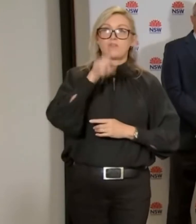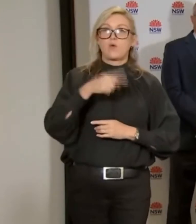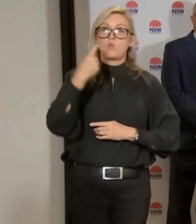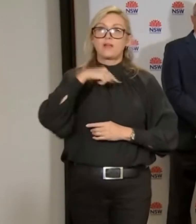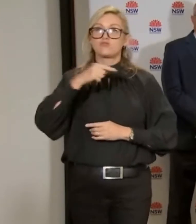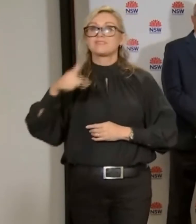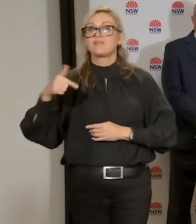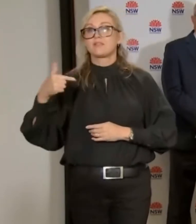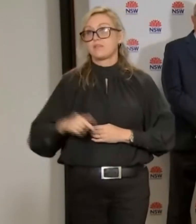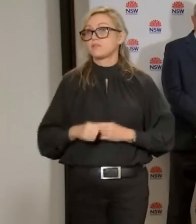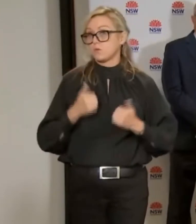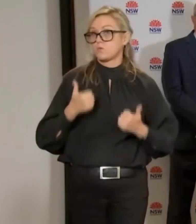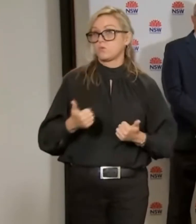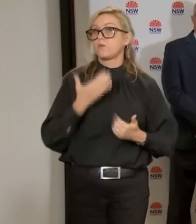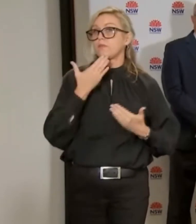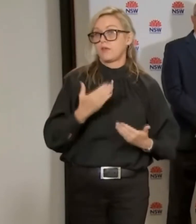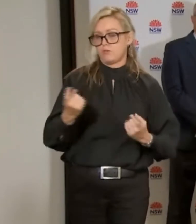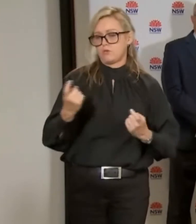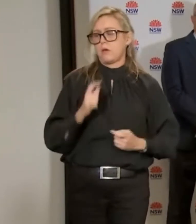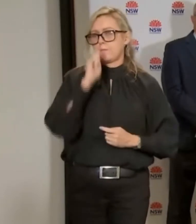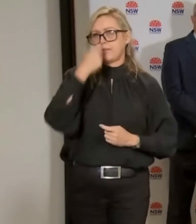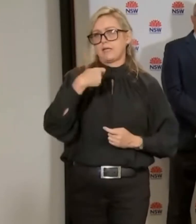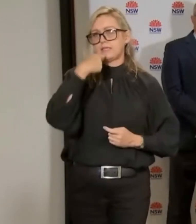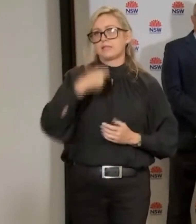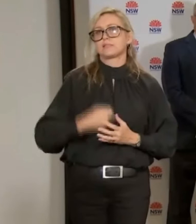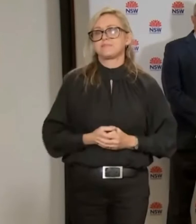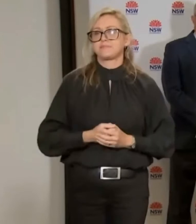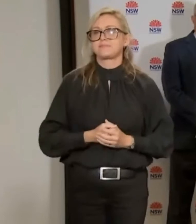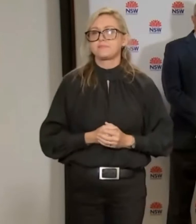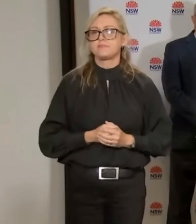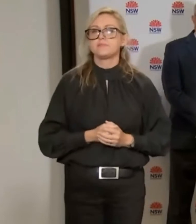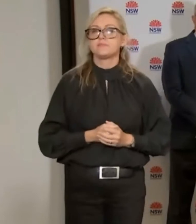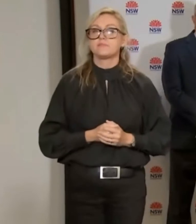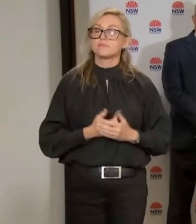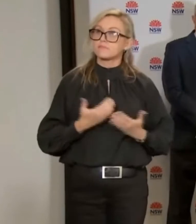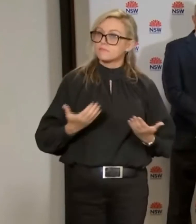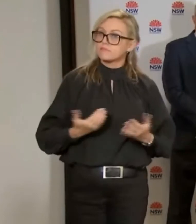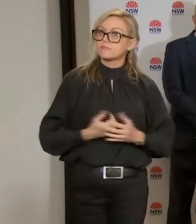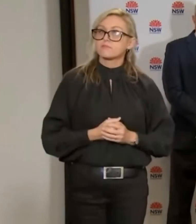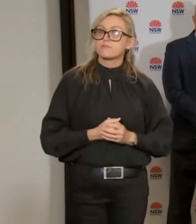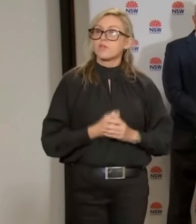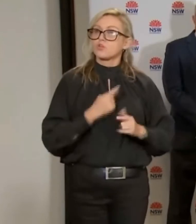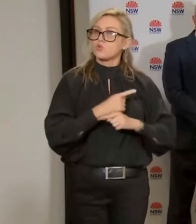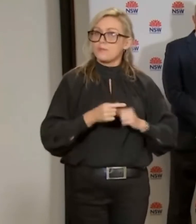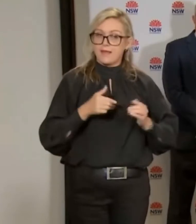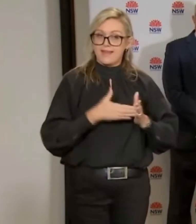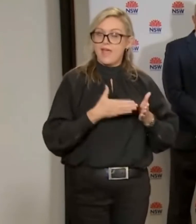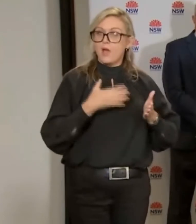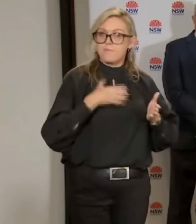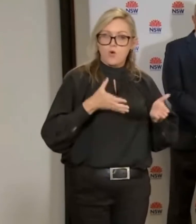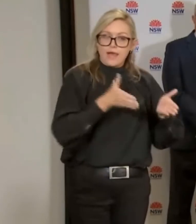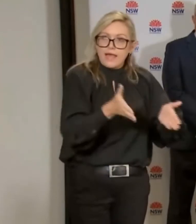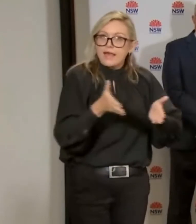10,177. I would like to say that with the easing of the restrictions, I just would urge the community to maintain